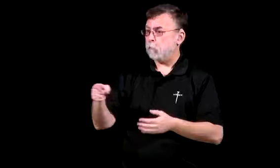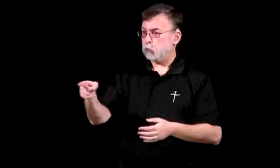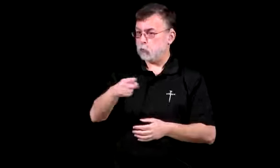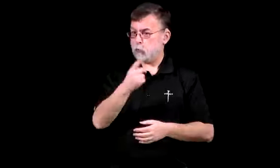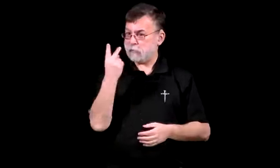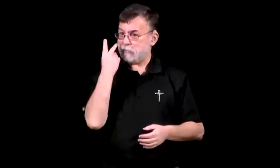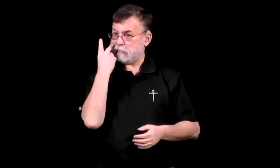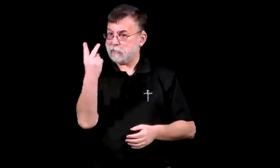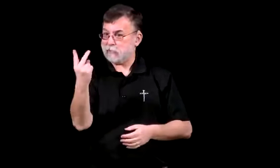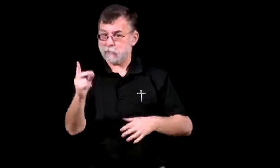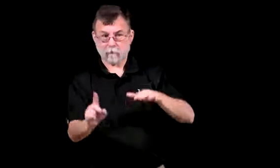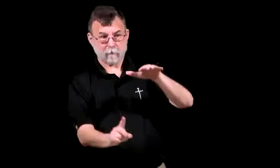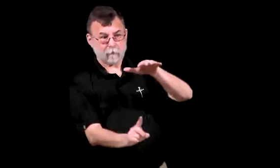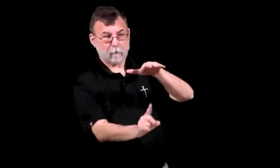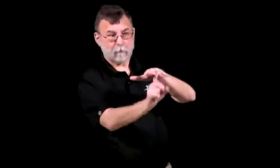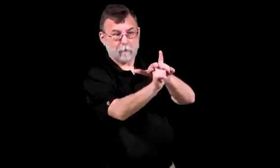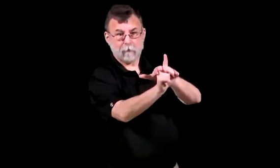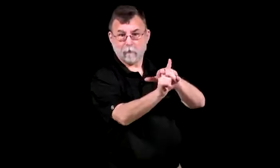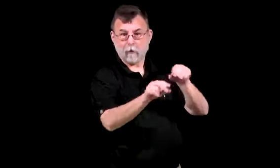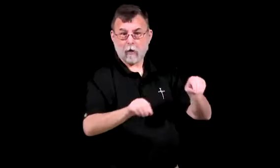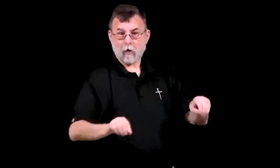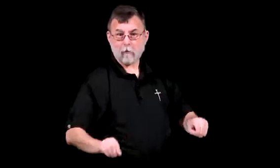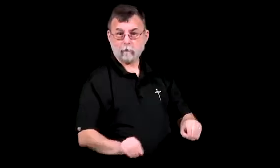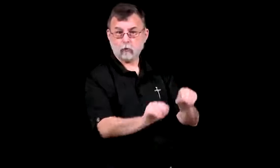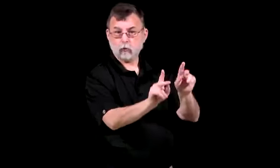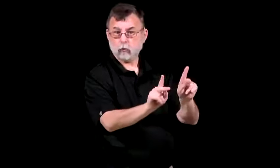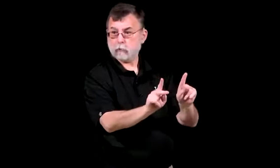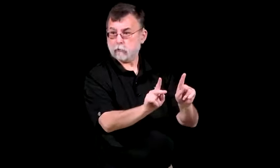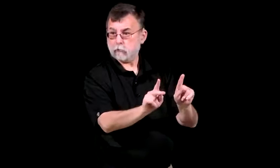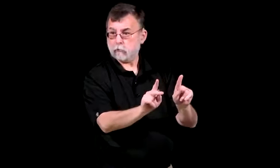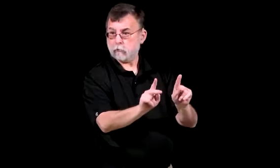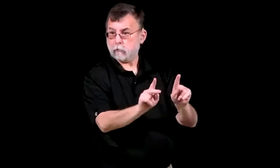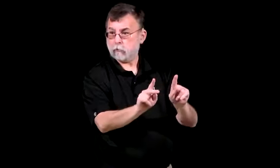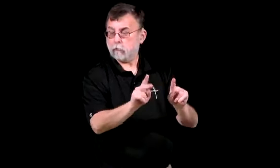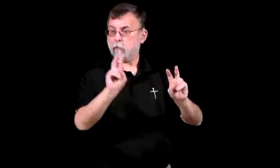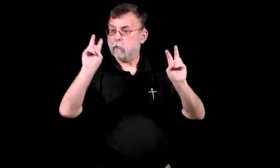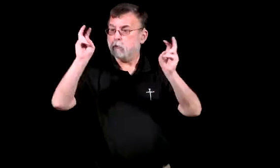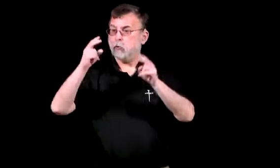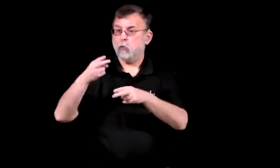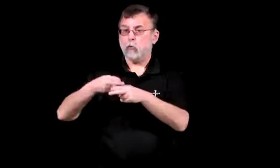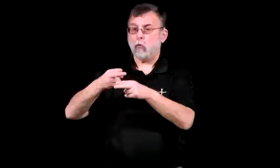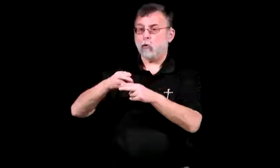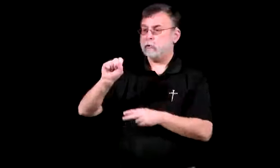Second thing is sometimes we see situations pop up or opportunities show up.